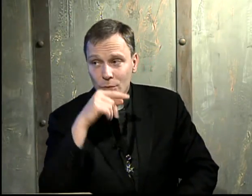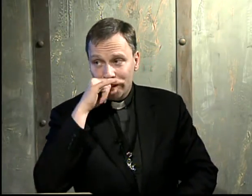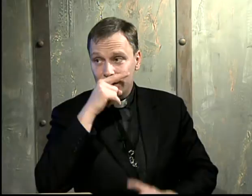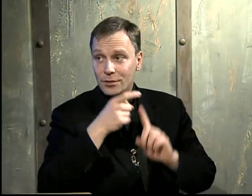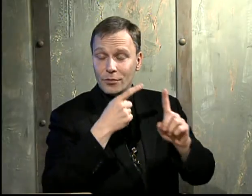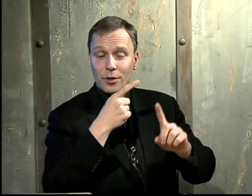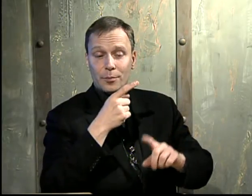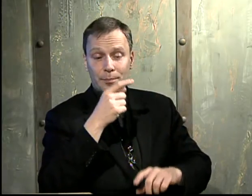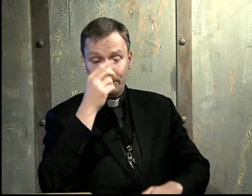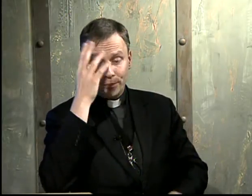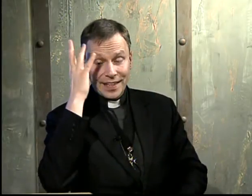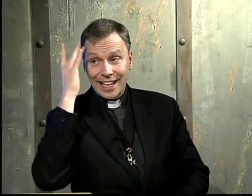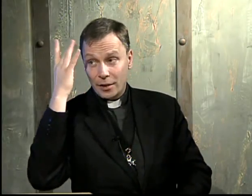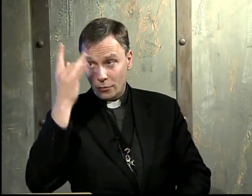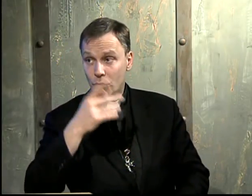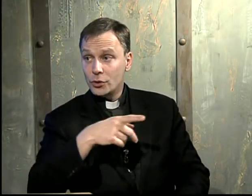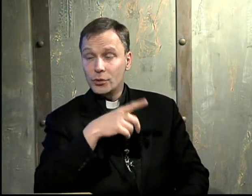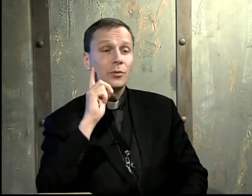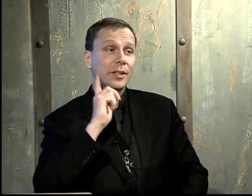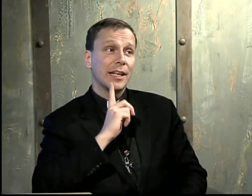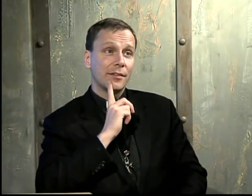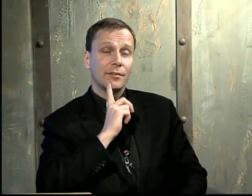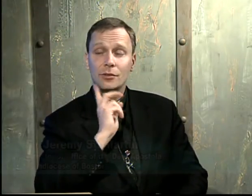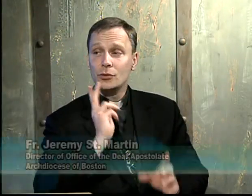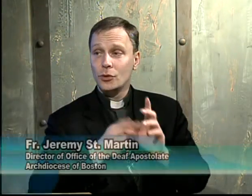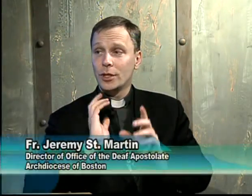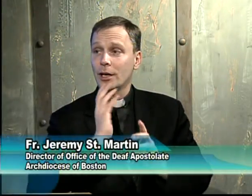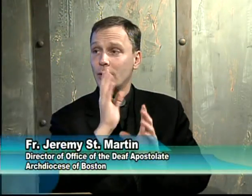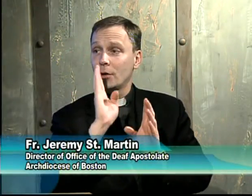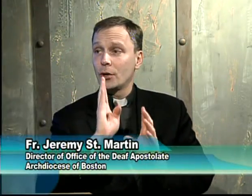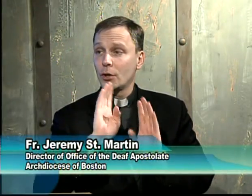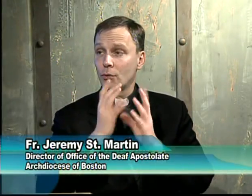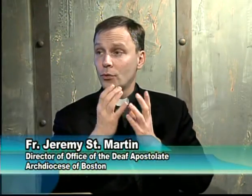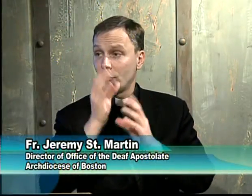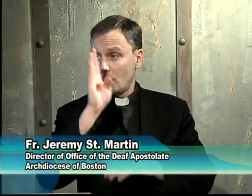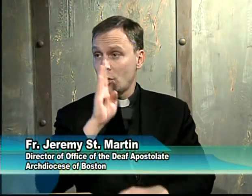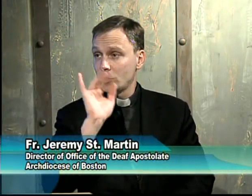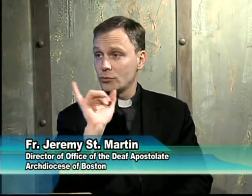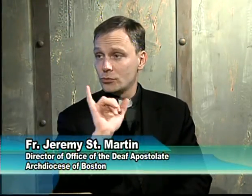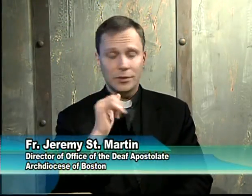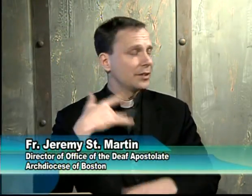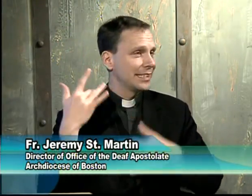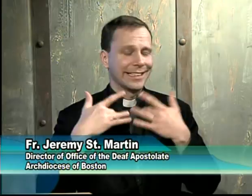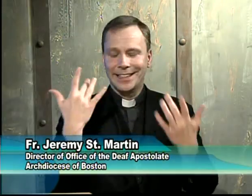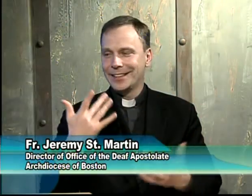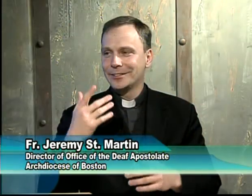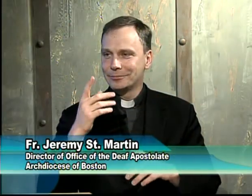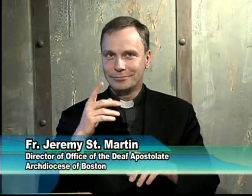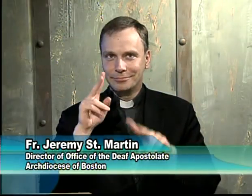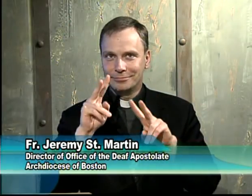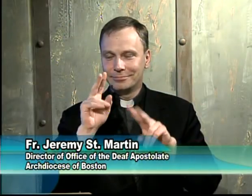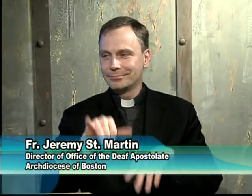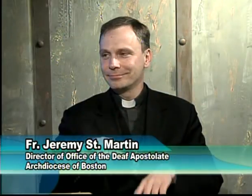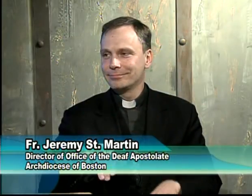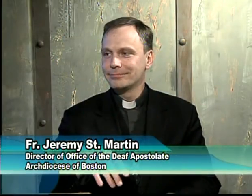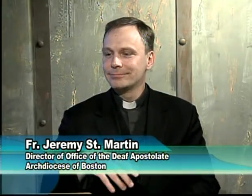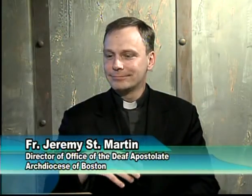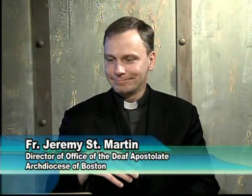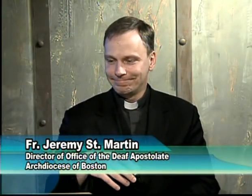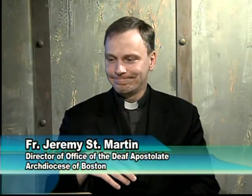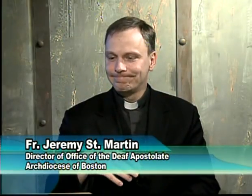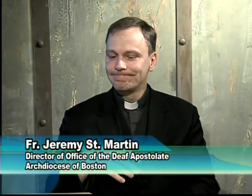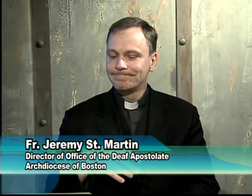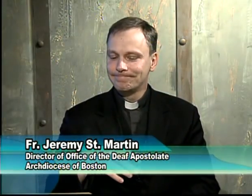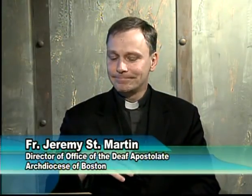people. And we have a few deaf people from California and as